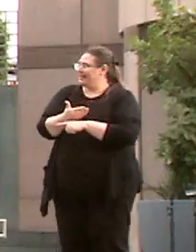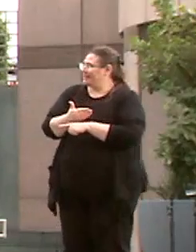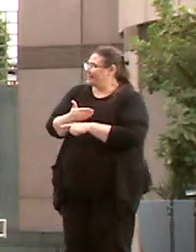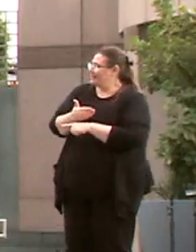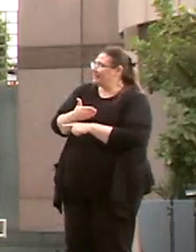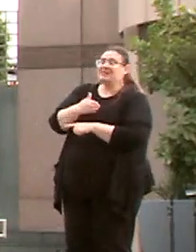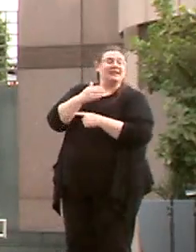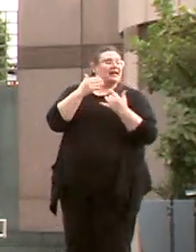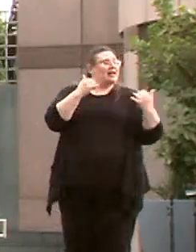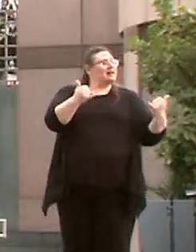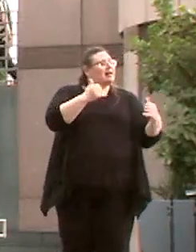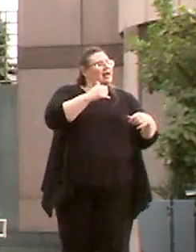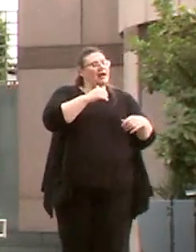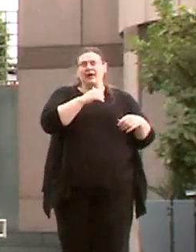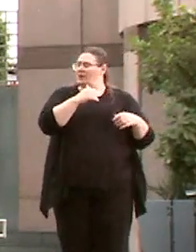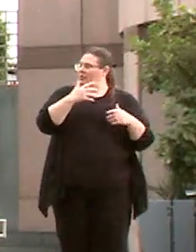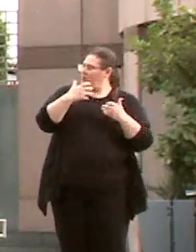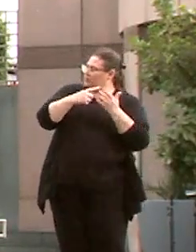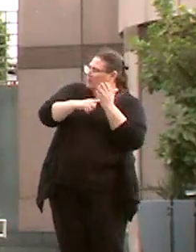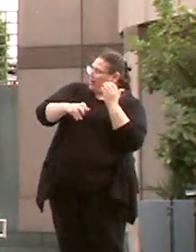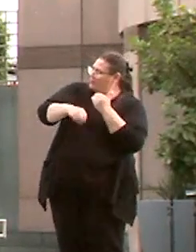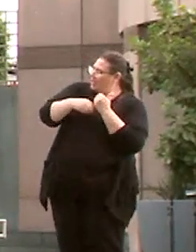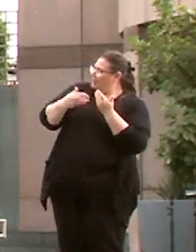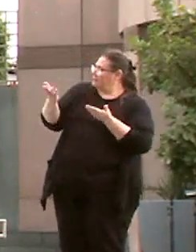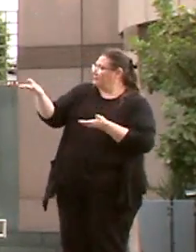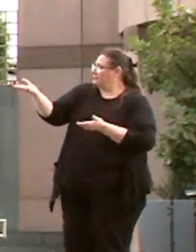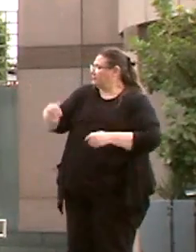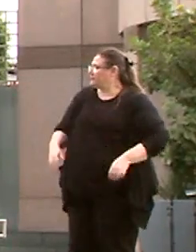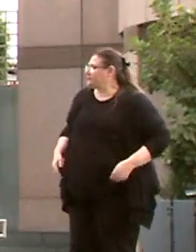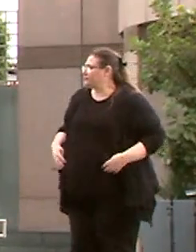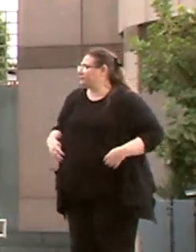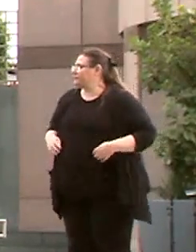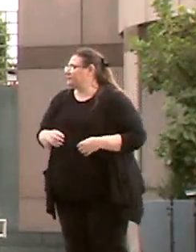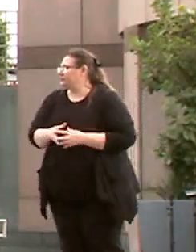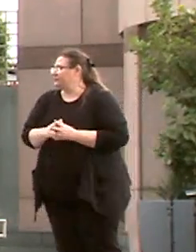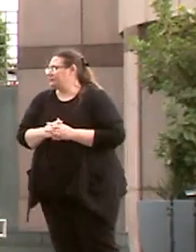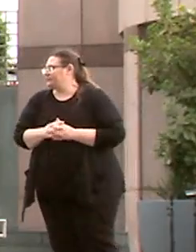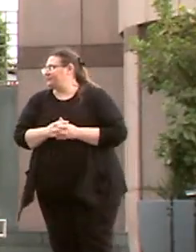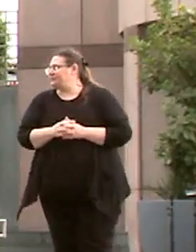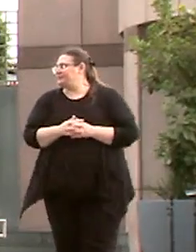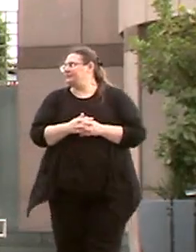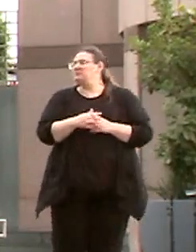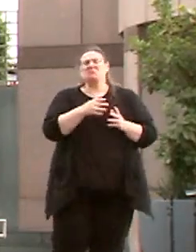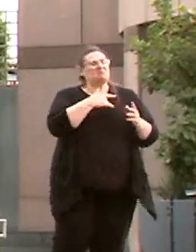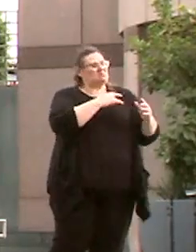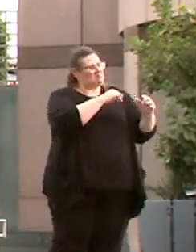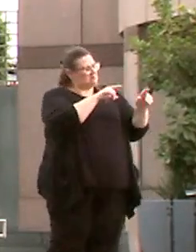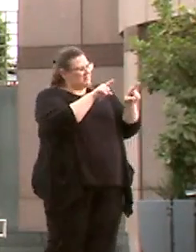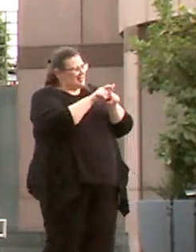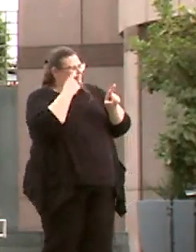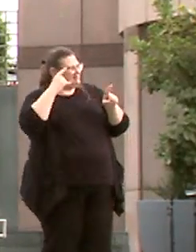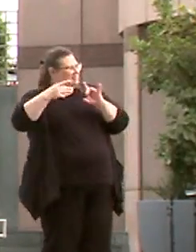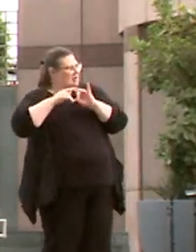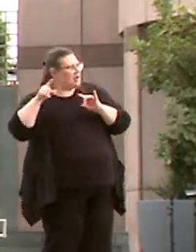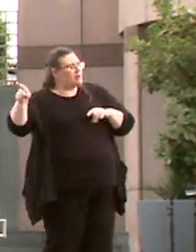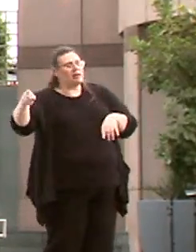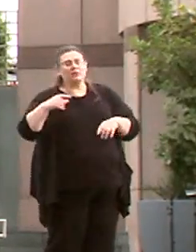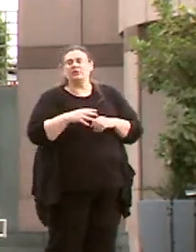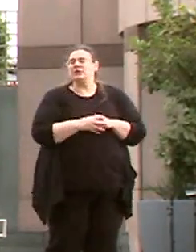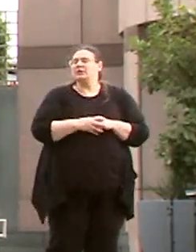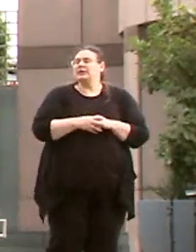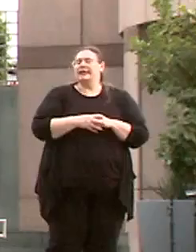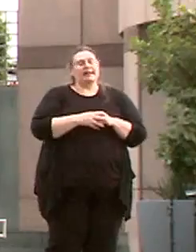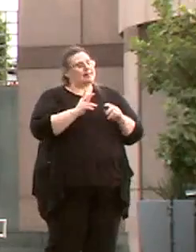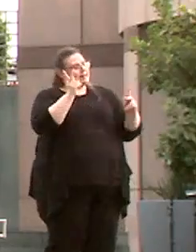to hear what you have to add to this conversation. Yeah, I mean, I think I'd have to echo a lot of what Kurt said in that it's really about the